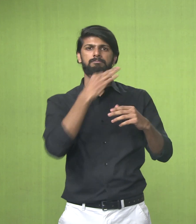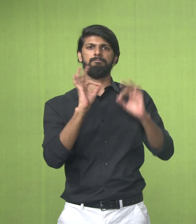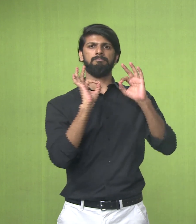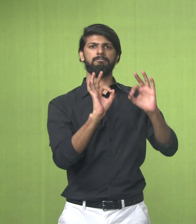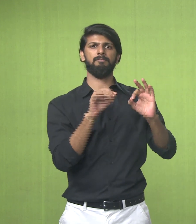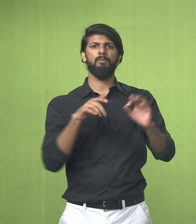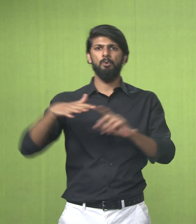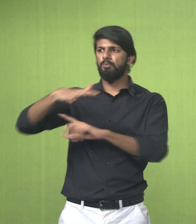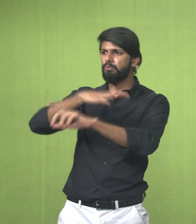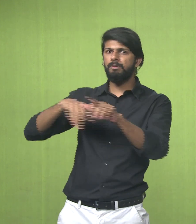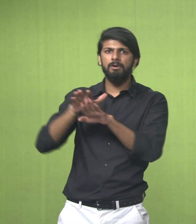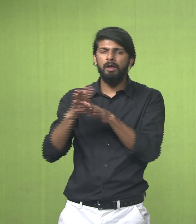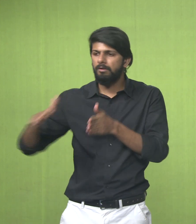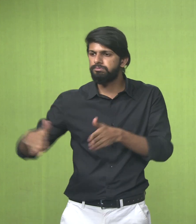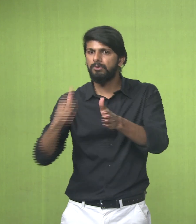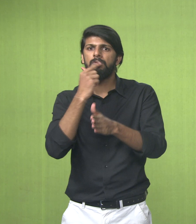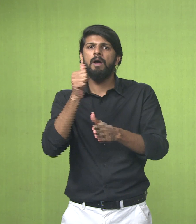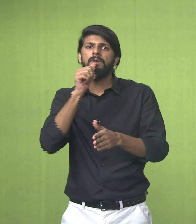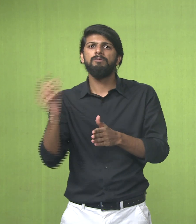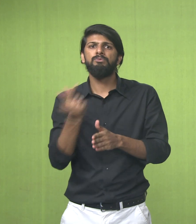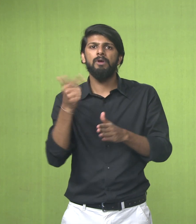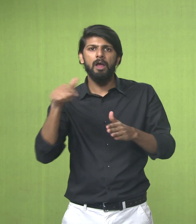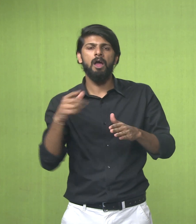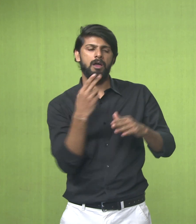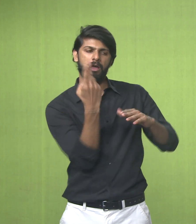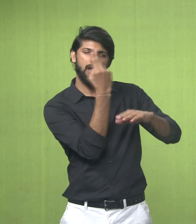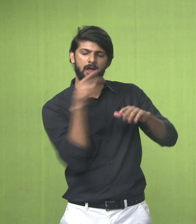A, fish scale pattern, most popular design.